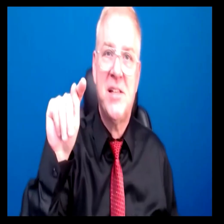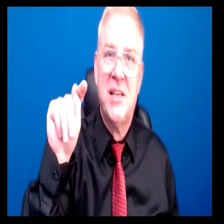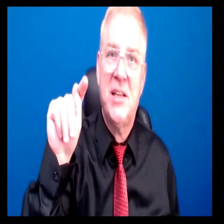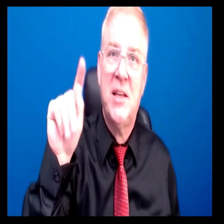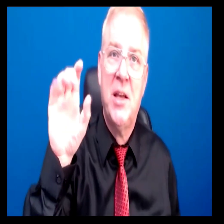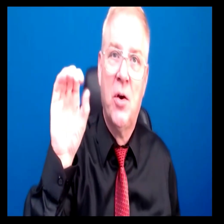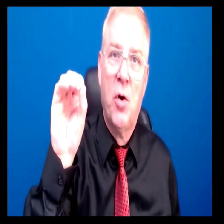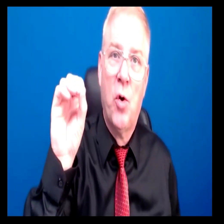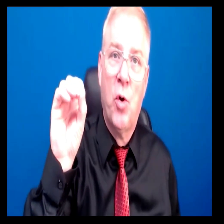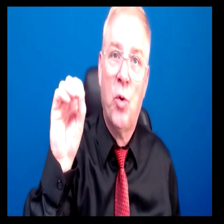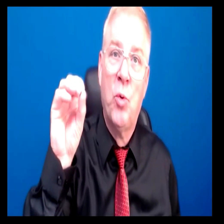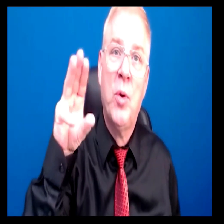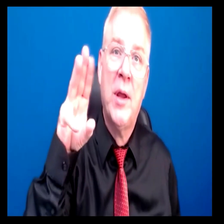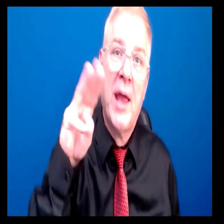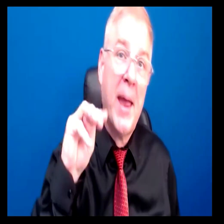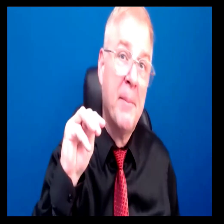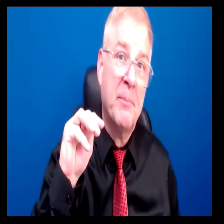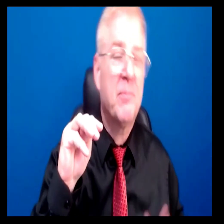is